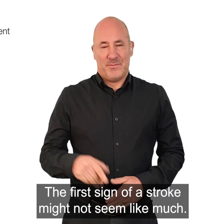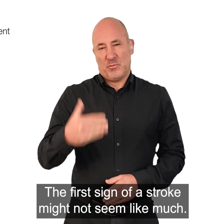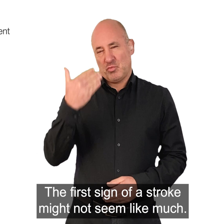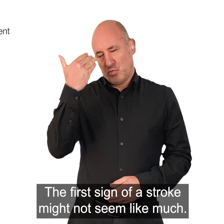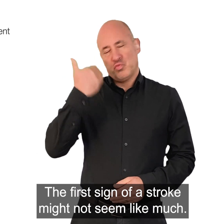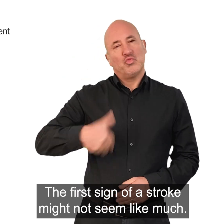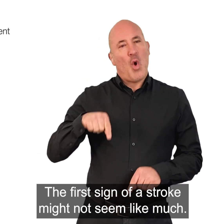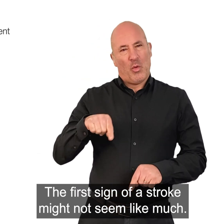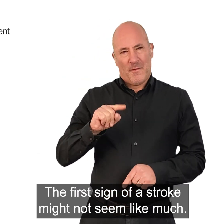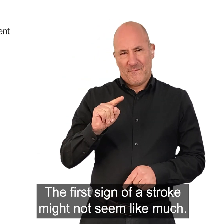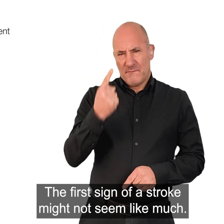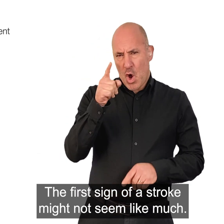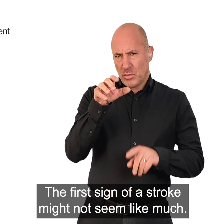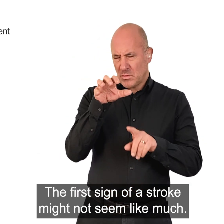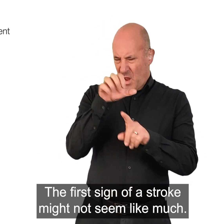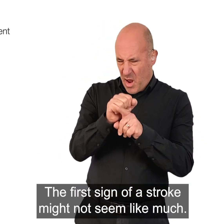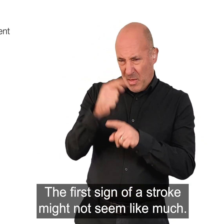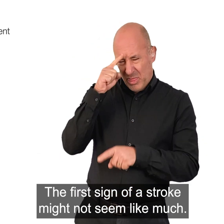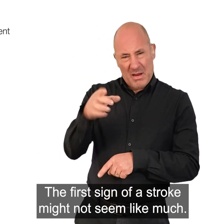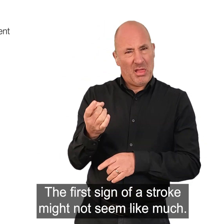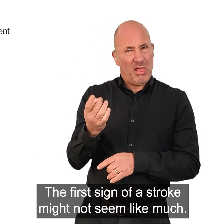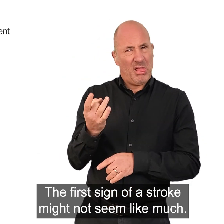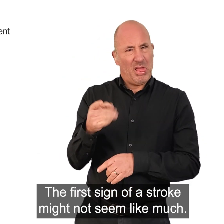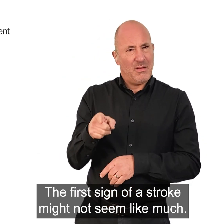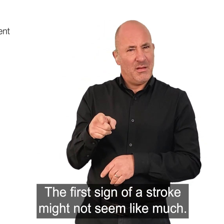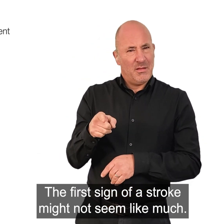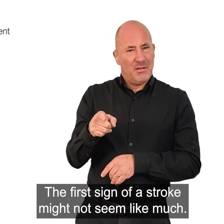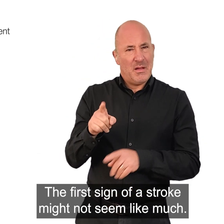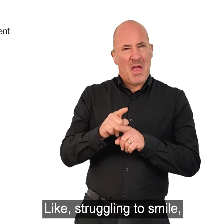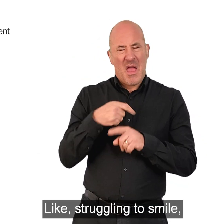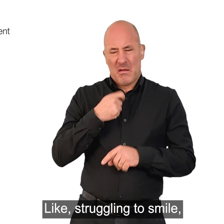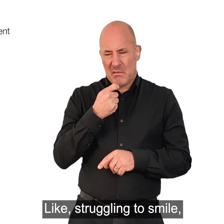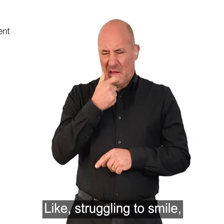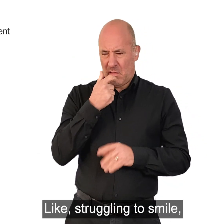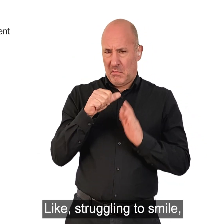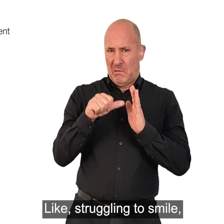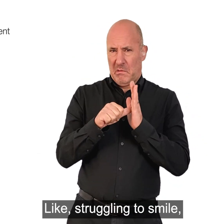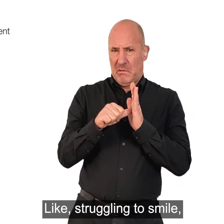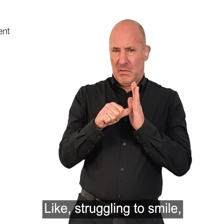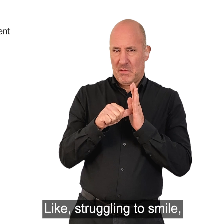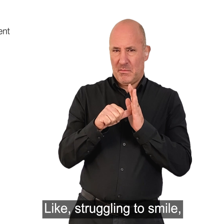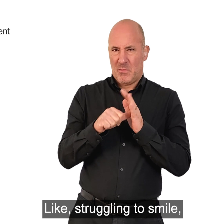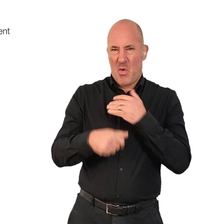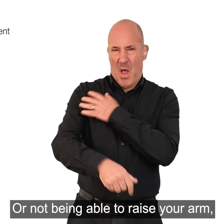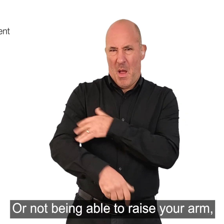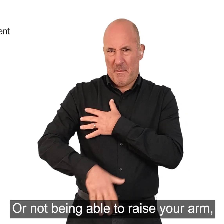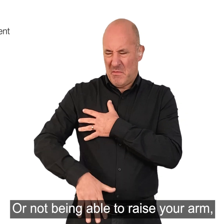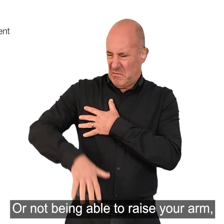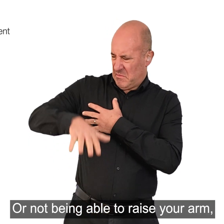The first sign of a stroke might not seem like much, like struggling to smile, or not being able